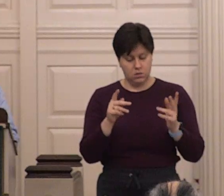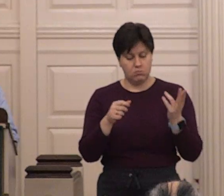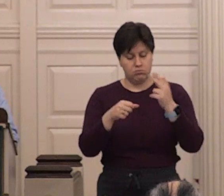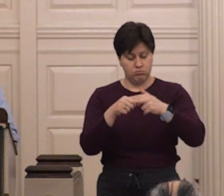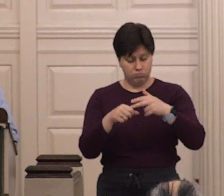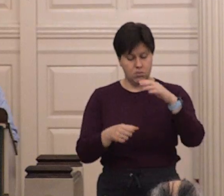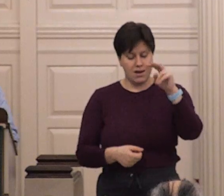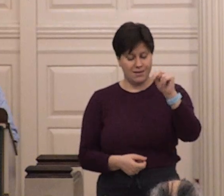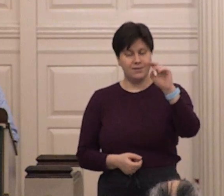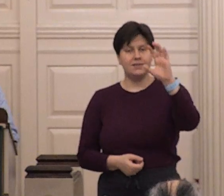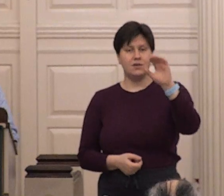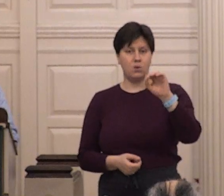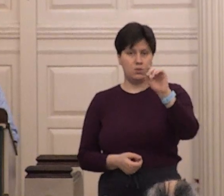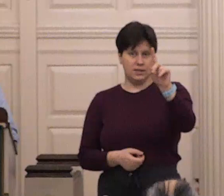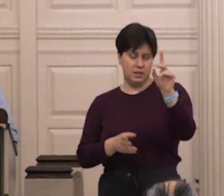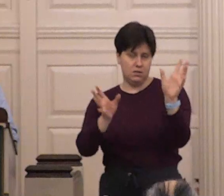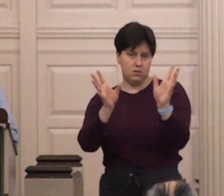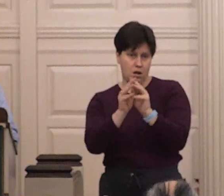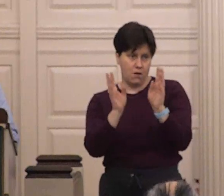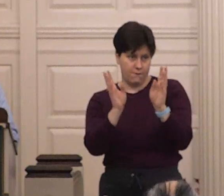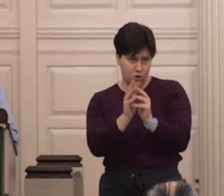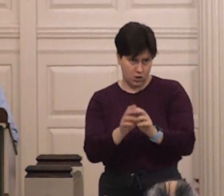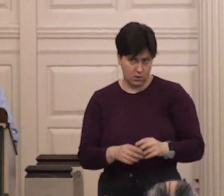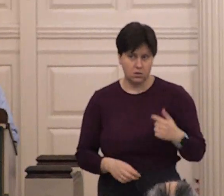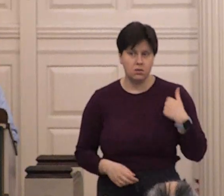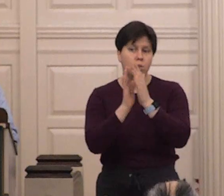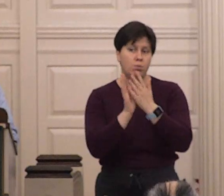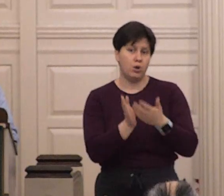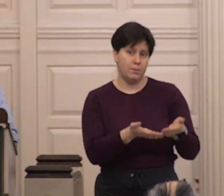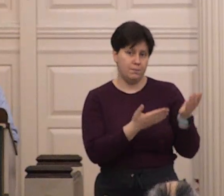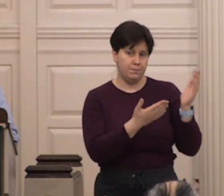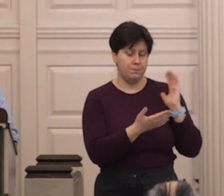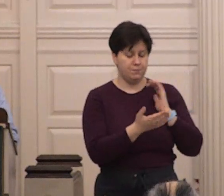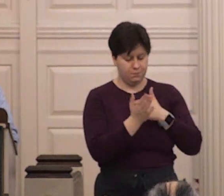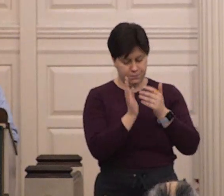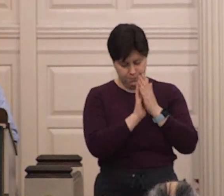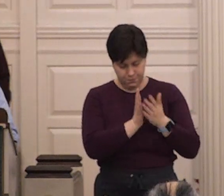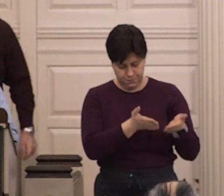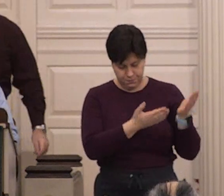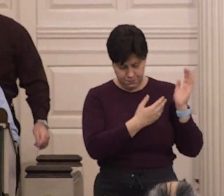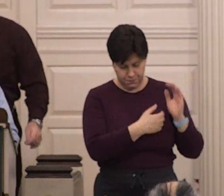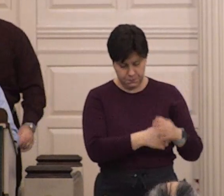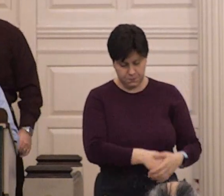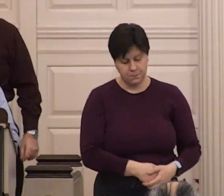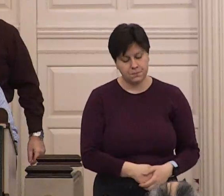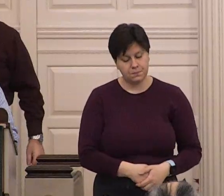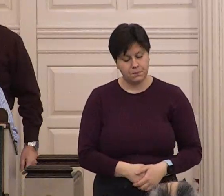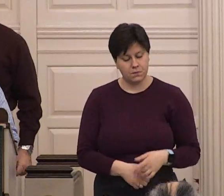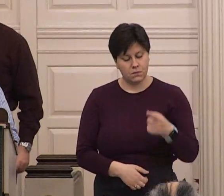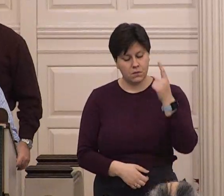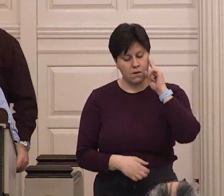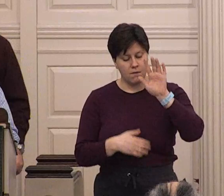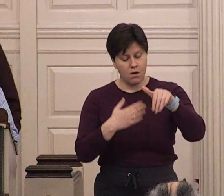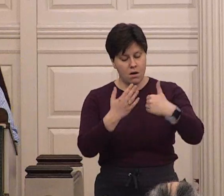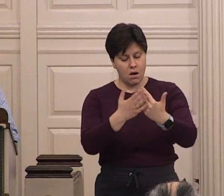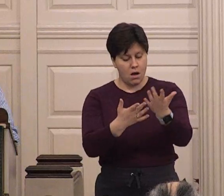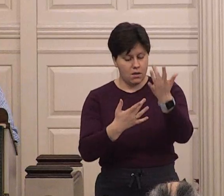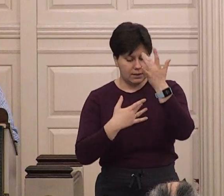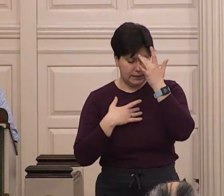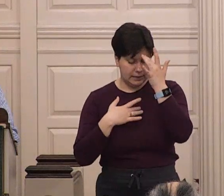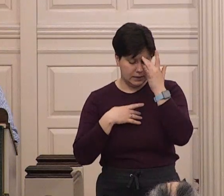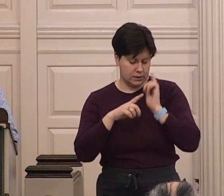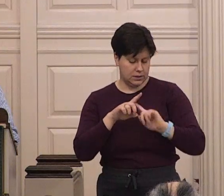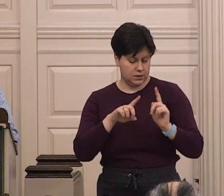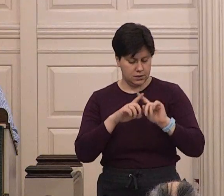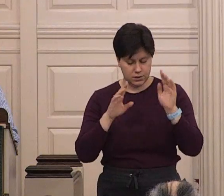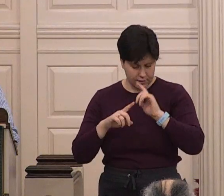NCOD conference, we pray to the Lord. Lord, hear our prayer. For all who are sick or in distress